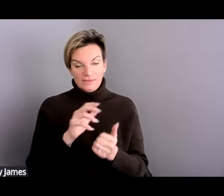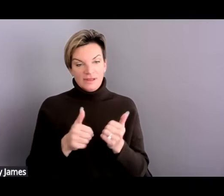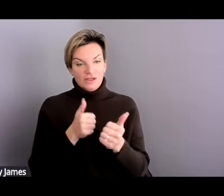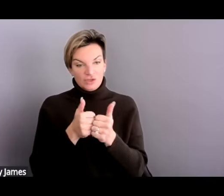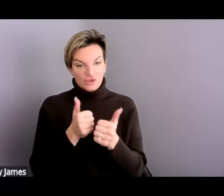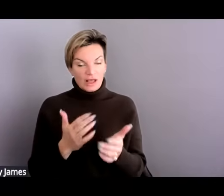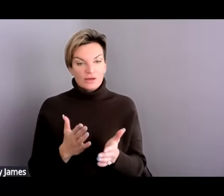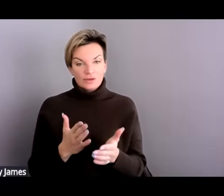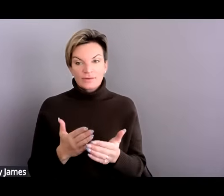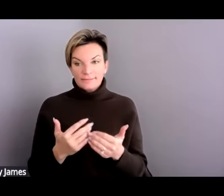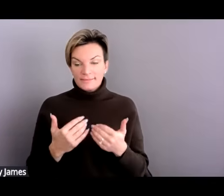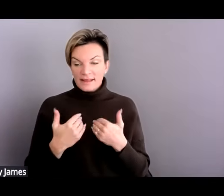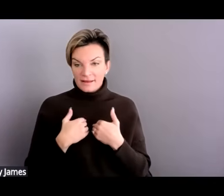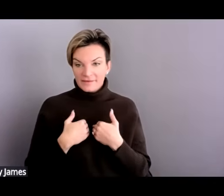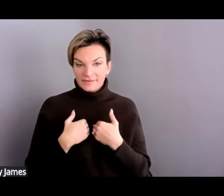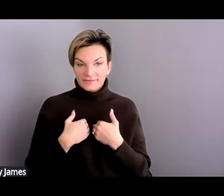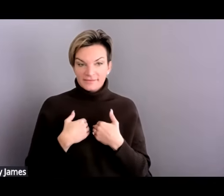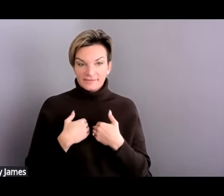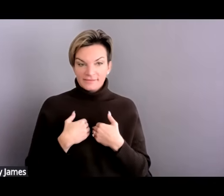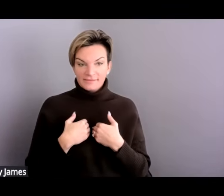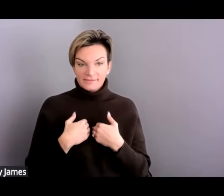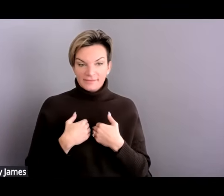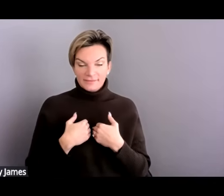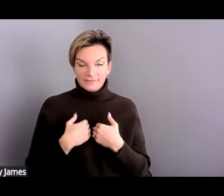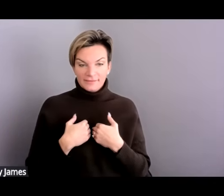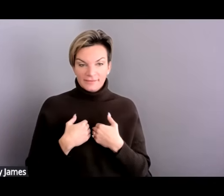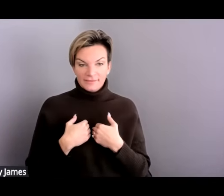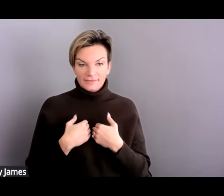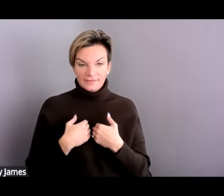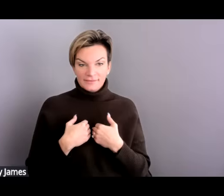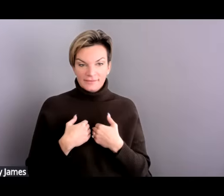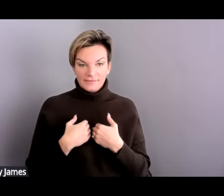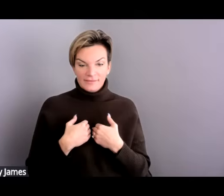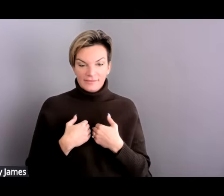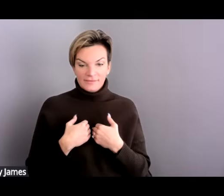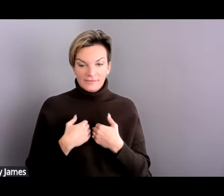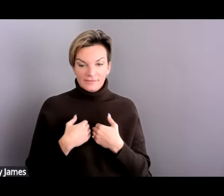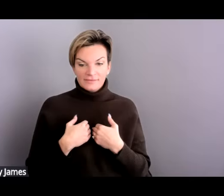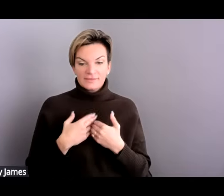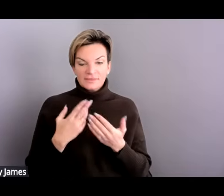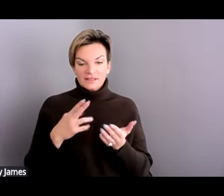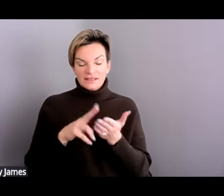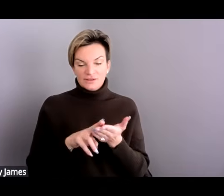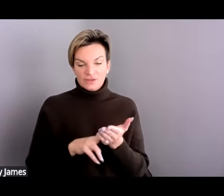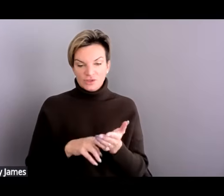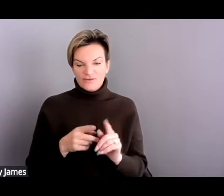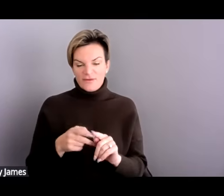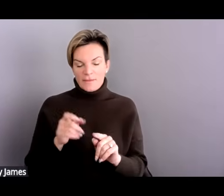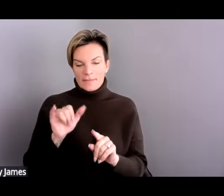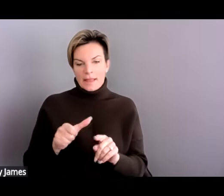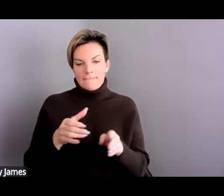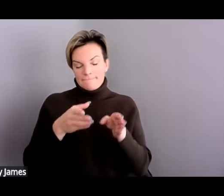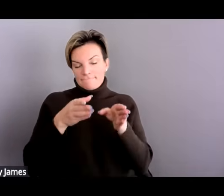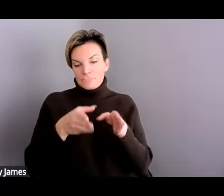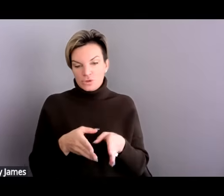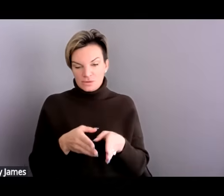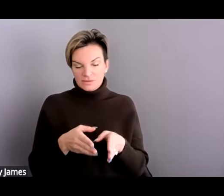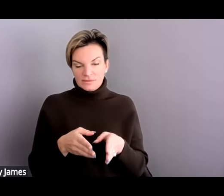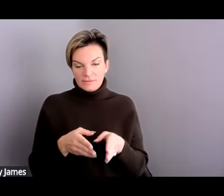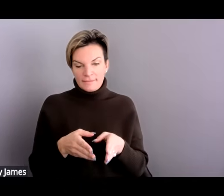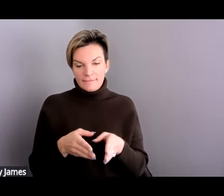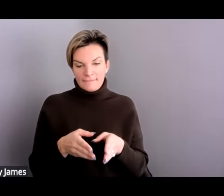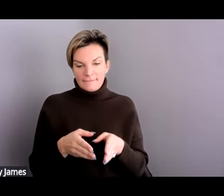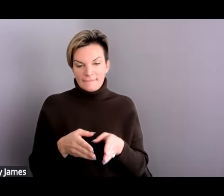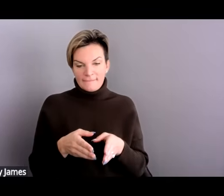is, this was a signature from this person